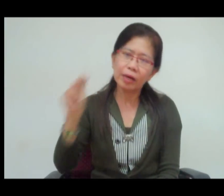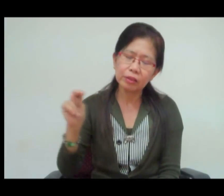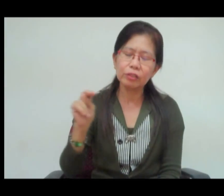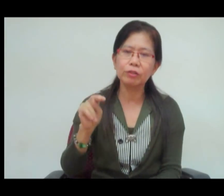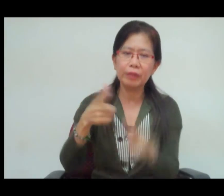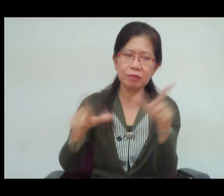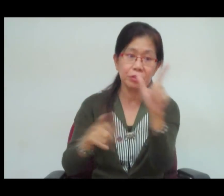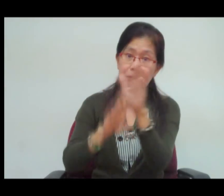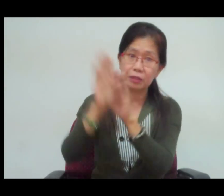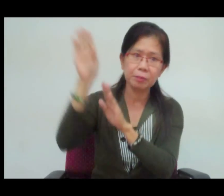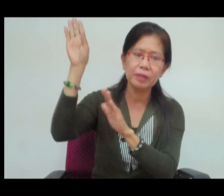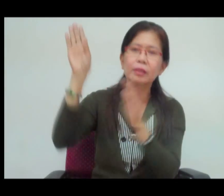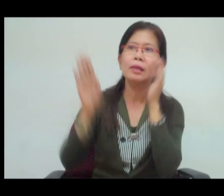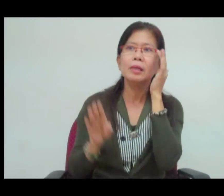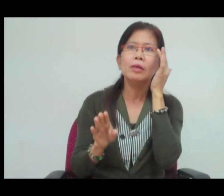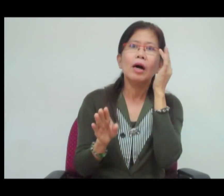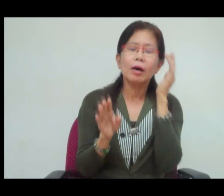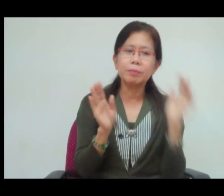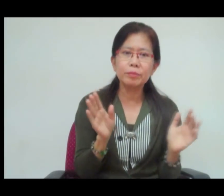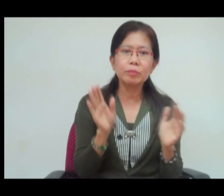pattern of language development. But